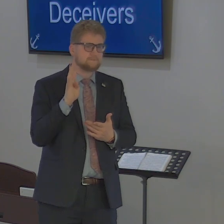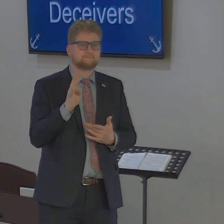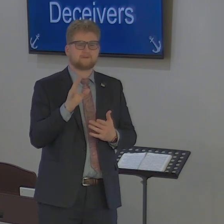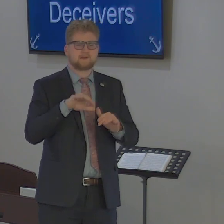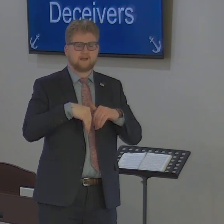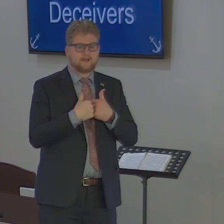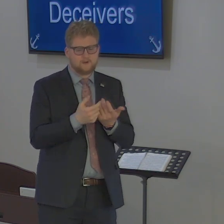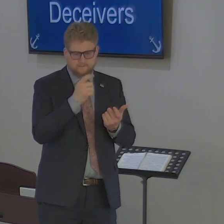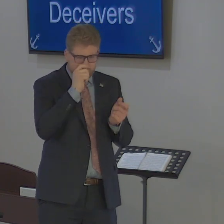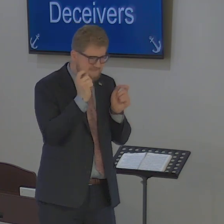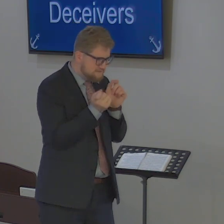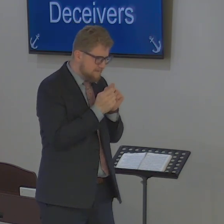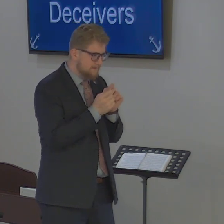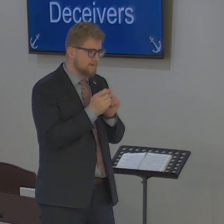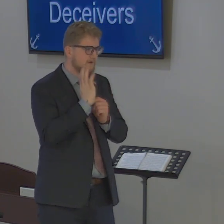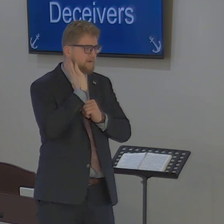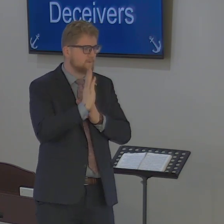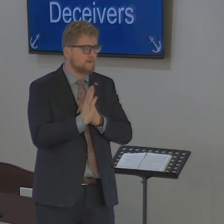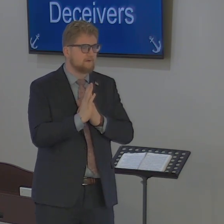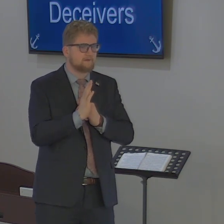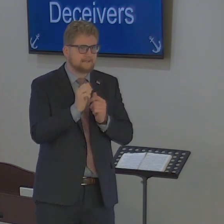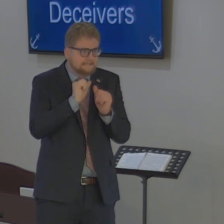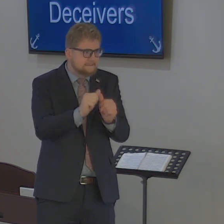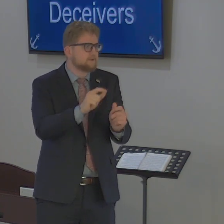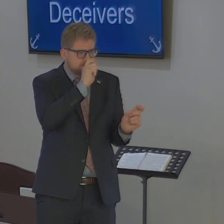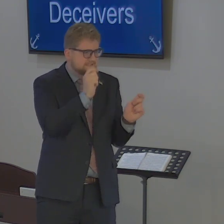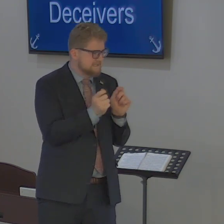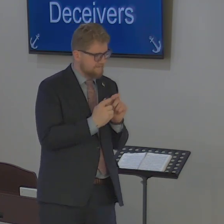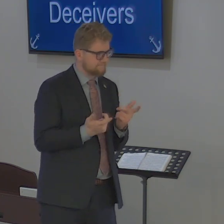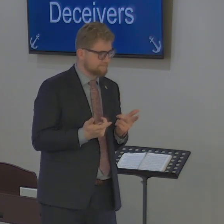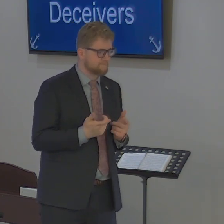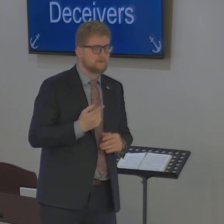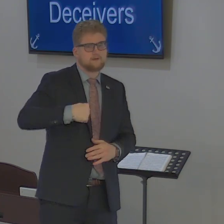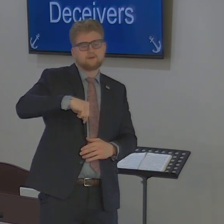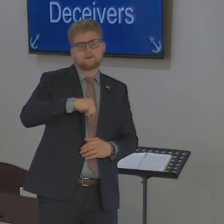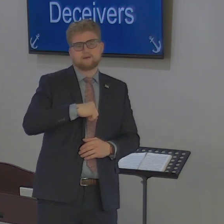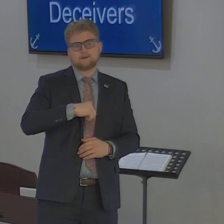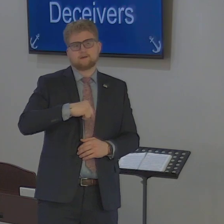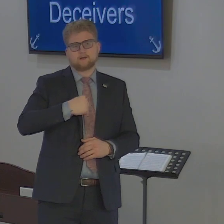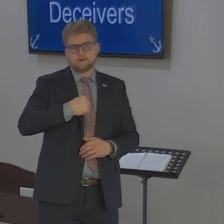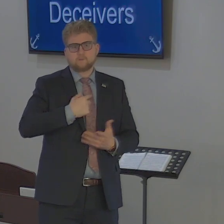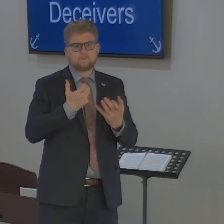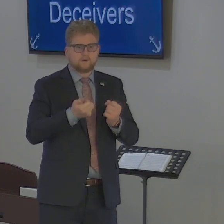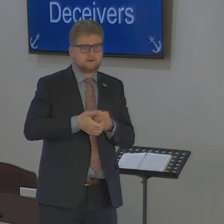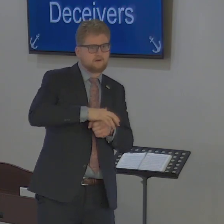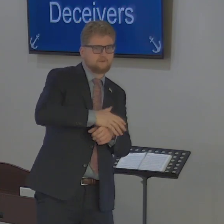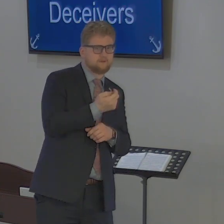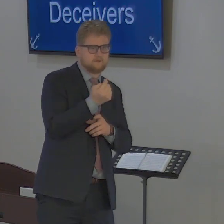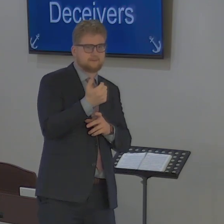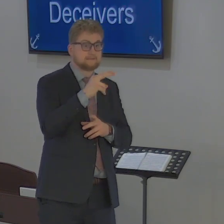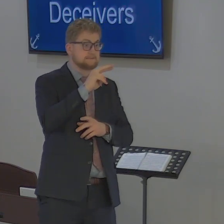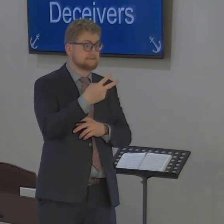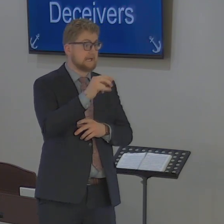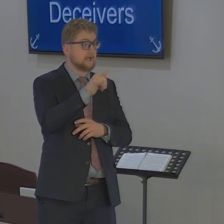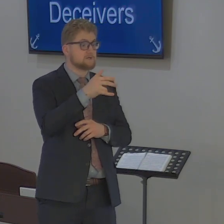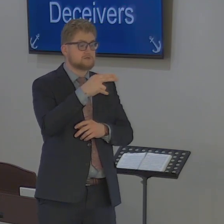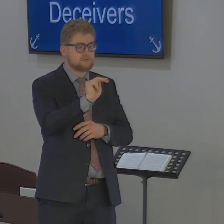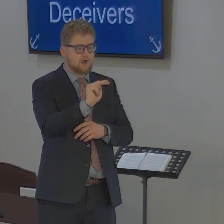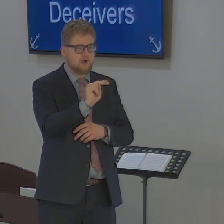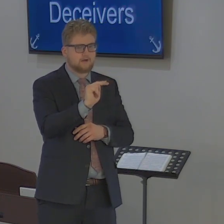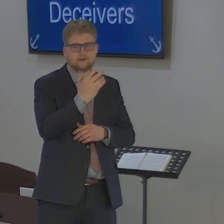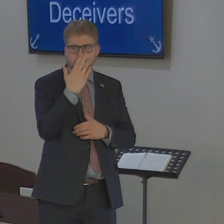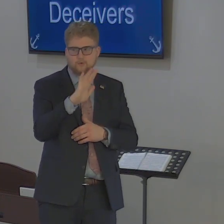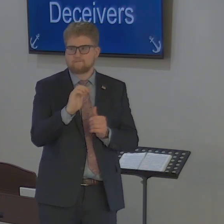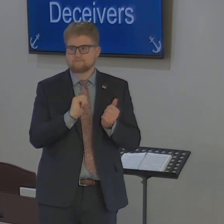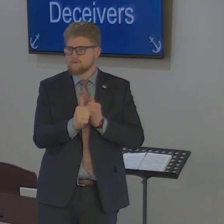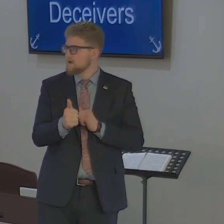or deceivers will continue to deceive. And so I kind of want to just cover a little bit of that out of 2 John here this evening. I don't know how far